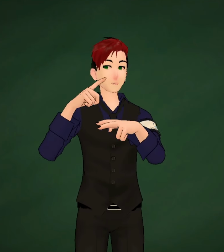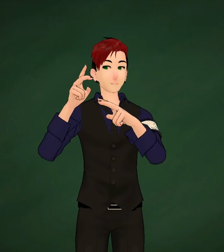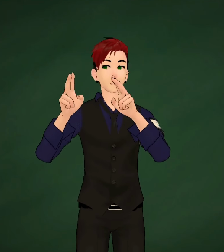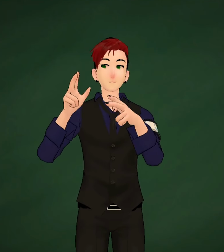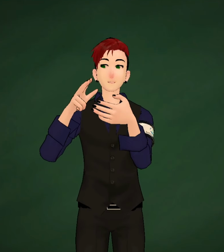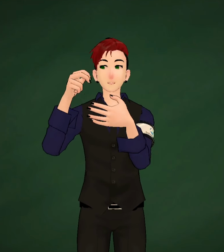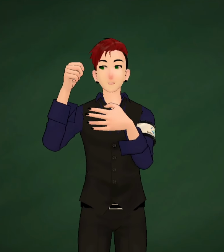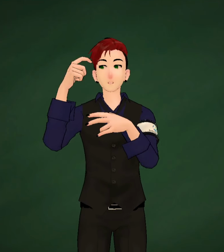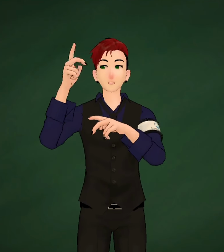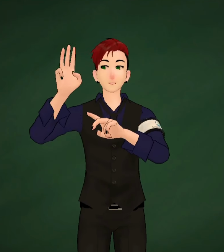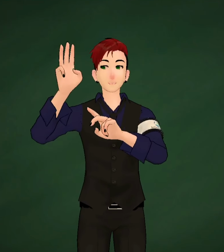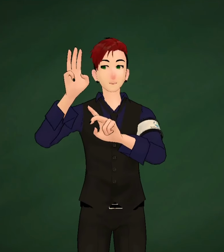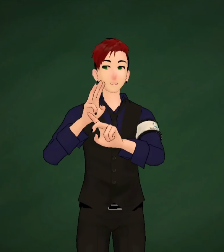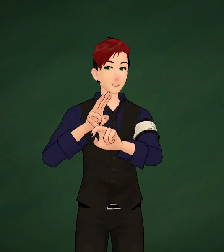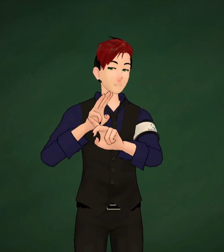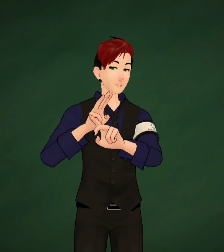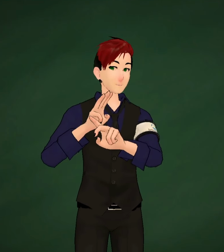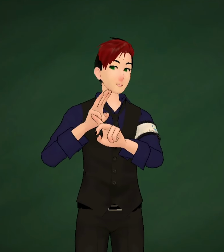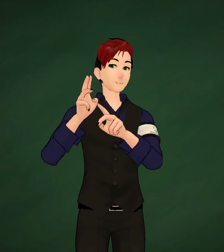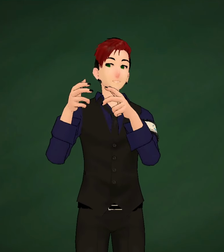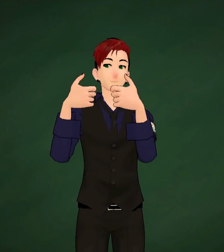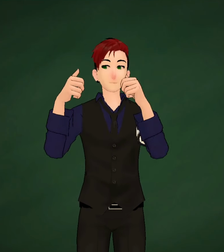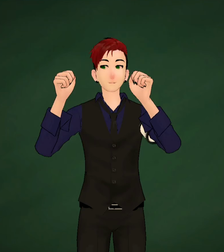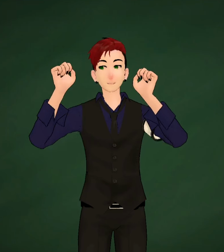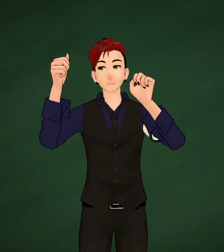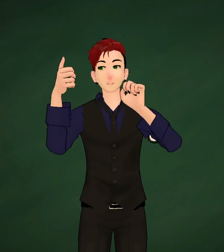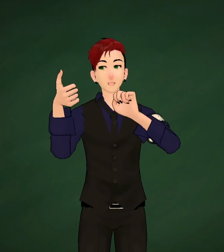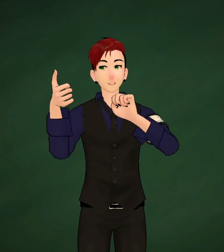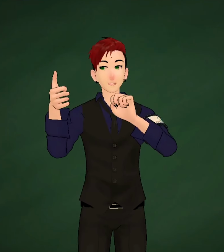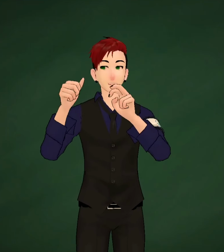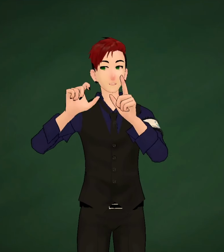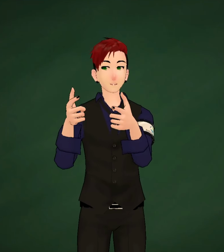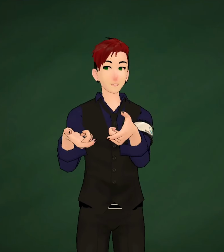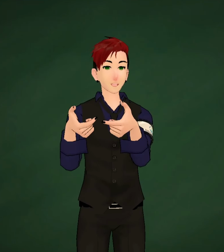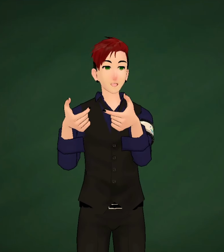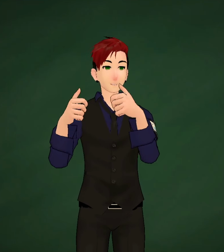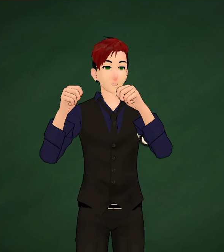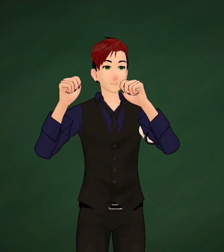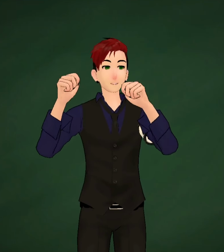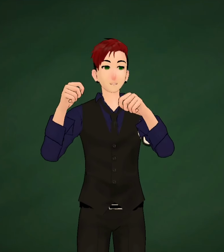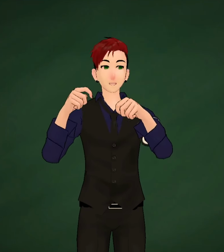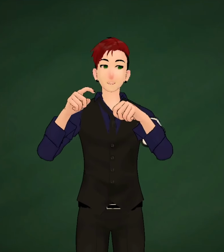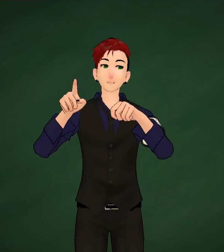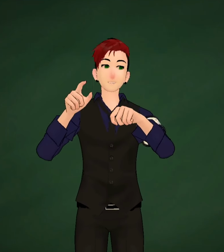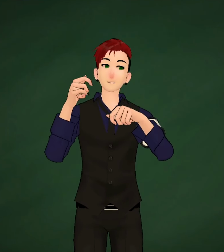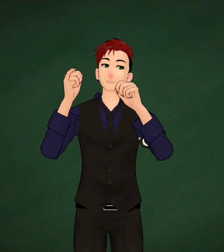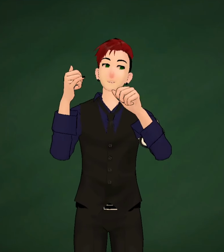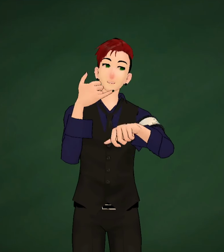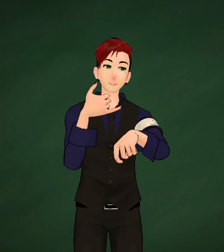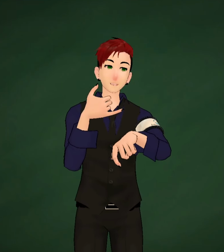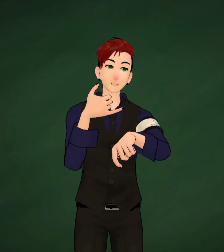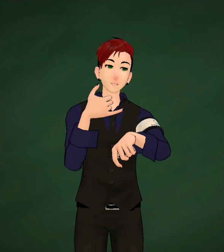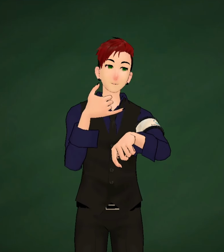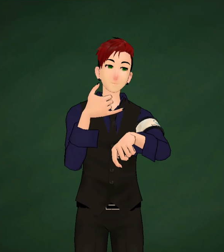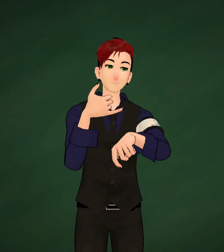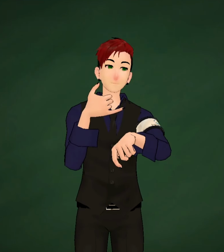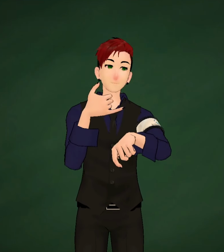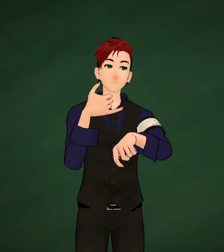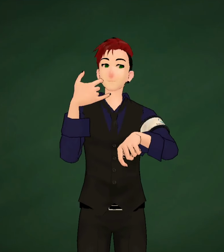many people who learn for like 6 months and then try and teach their own classes and try and teach, and they are just teaching wrong.